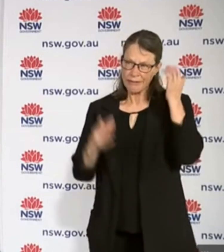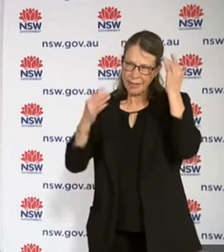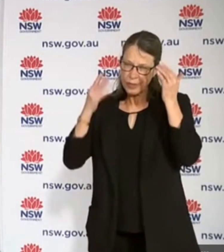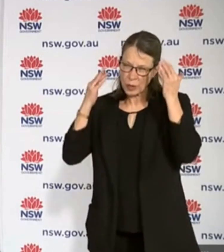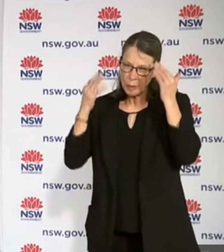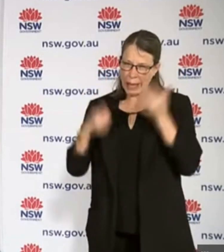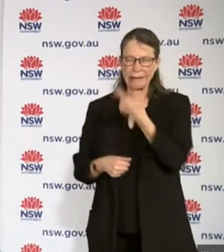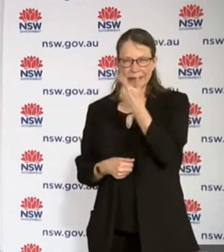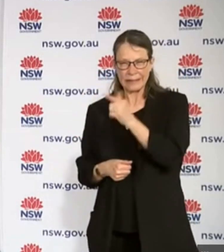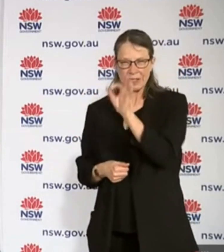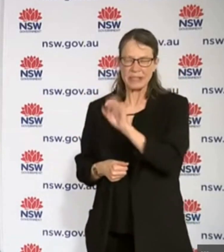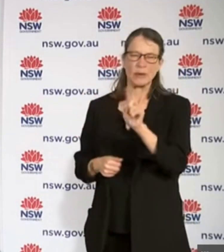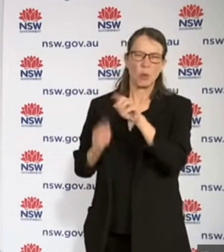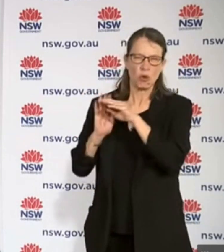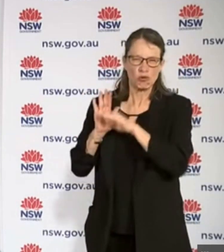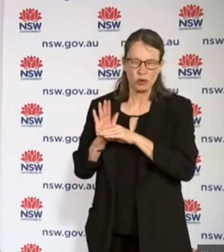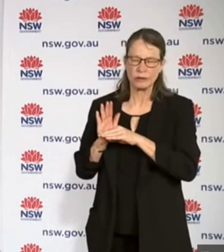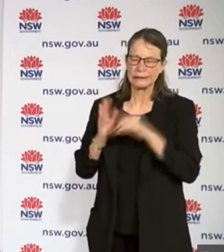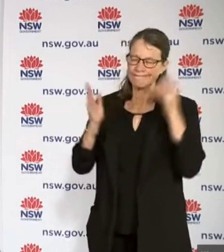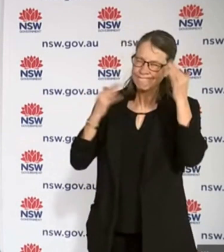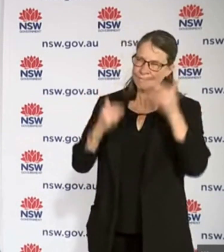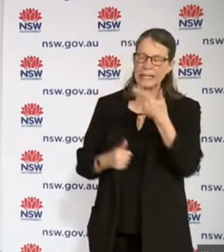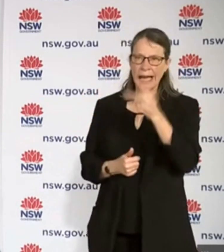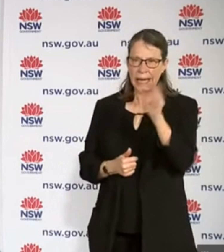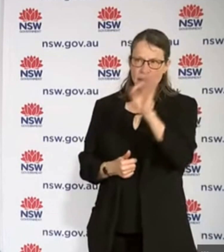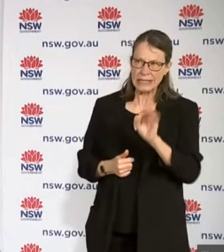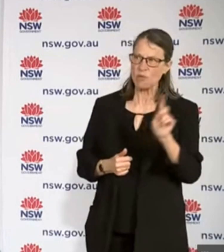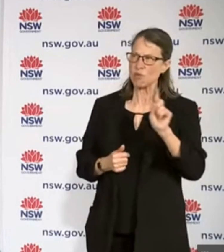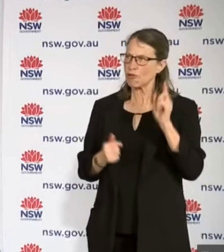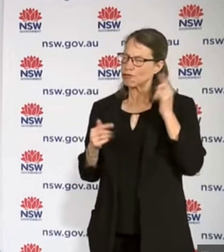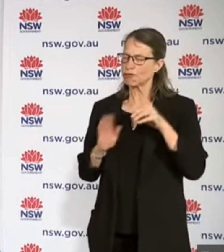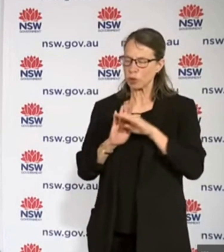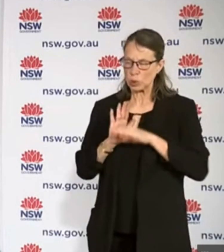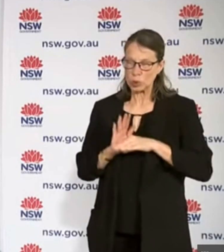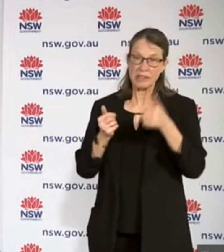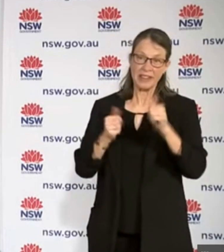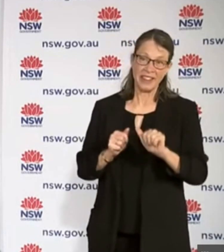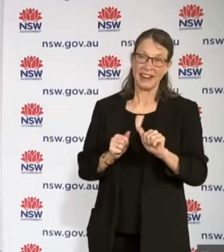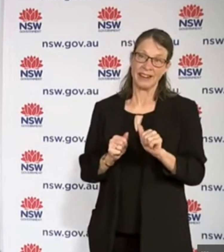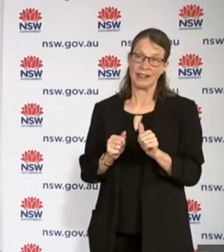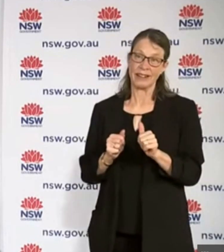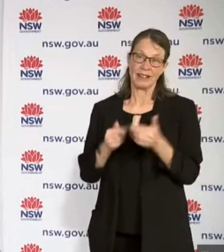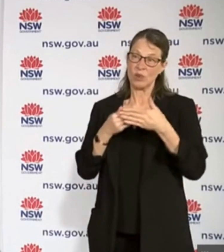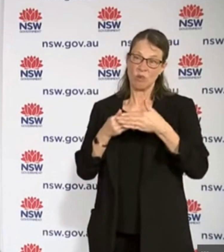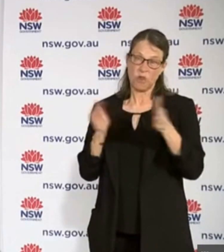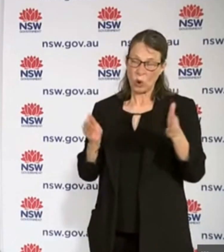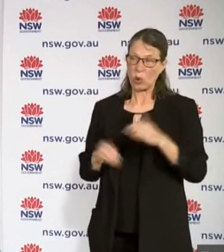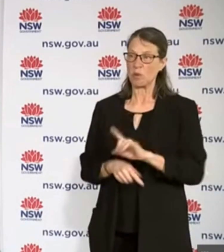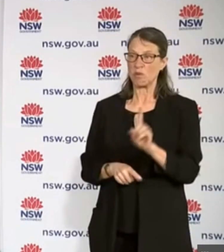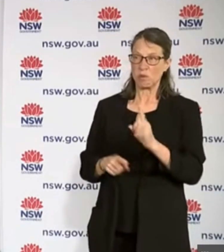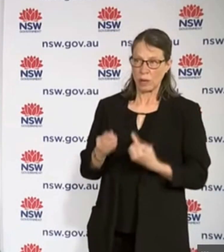consideration, after making assumptions about where we're likely to be in a couple of weeks' time with the number of people in hospital and the case